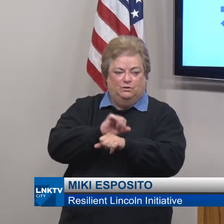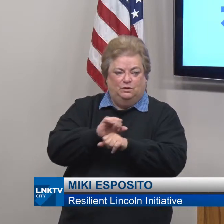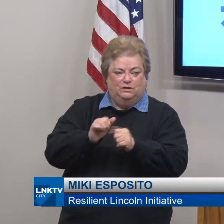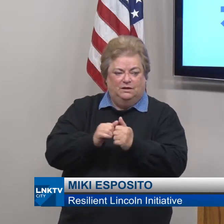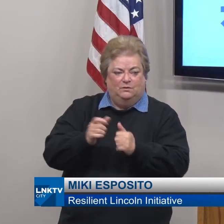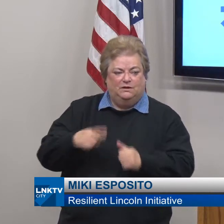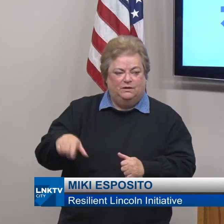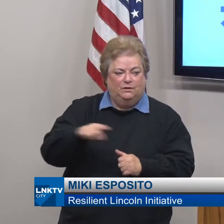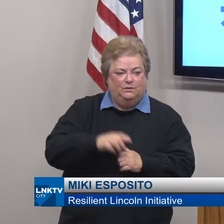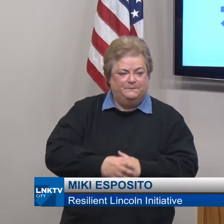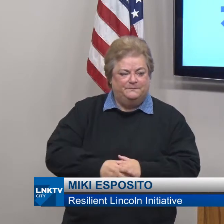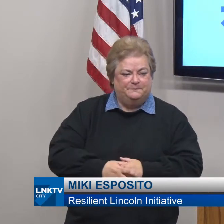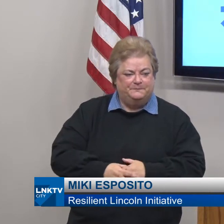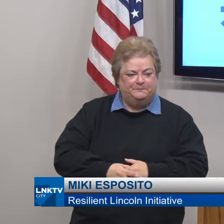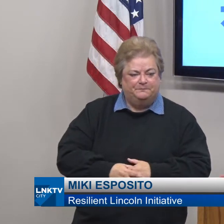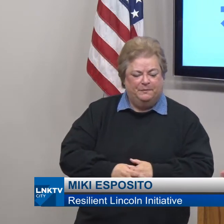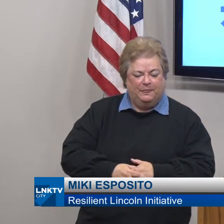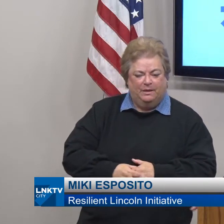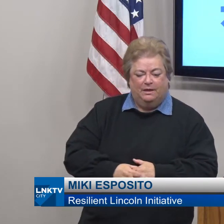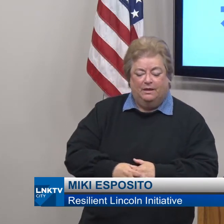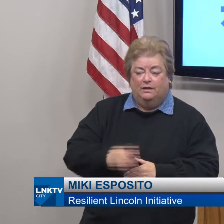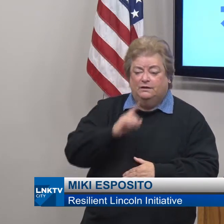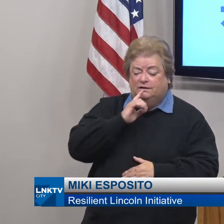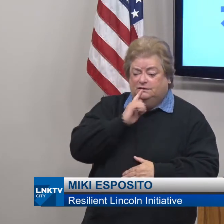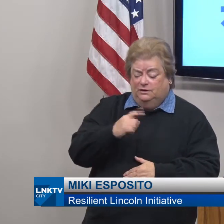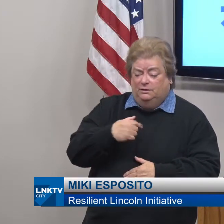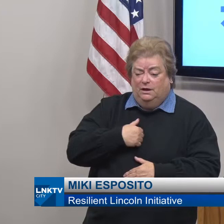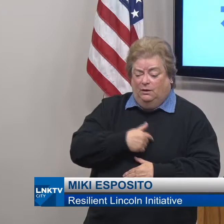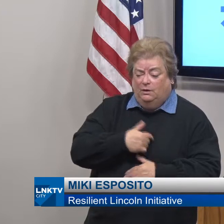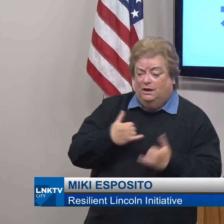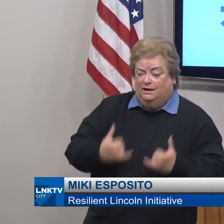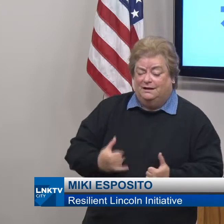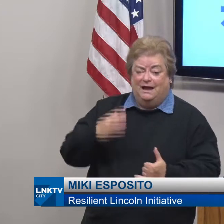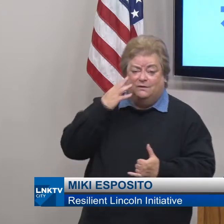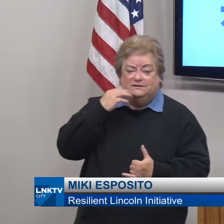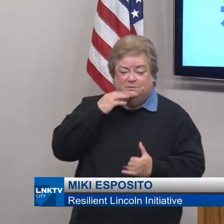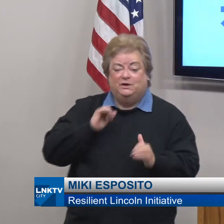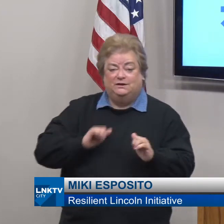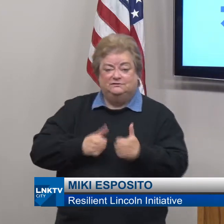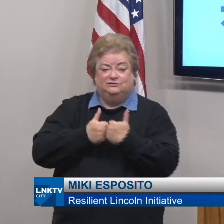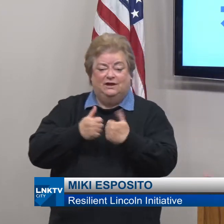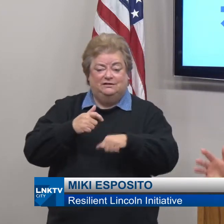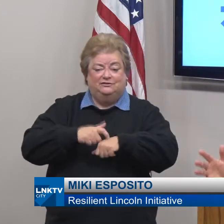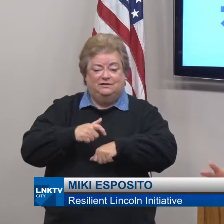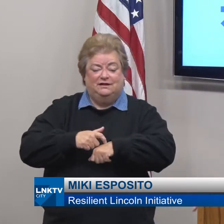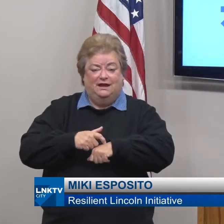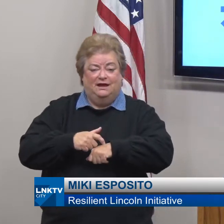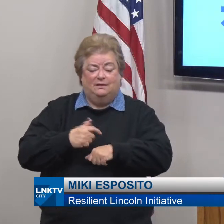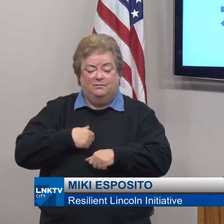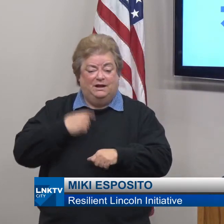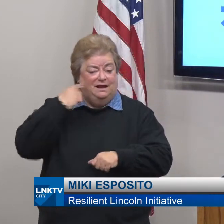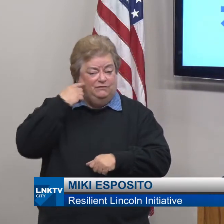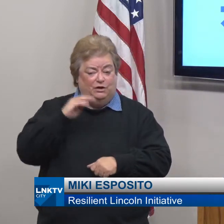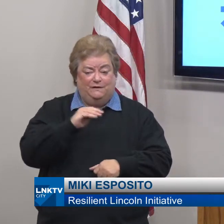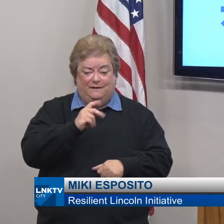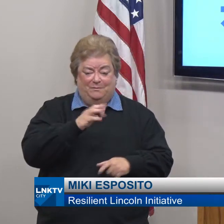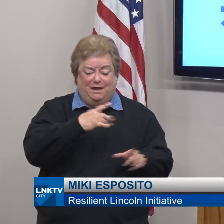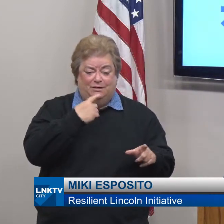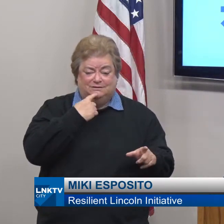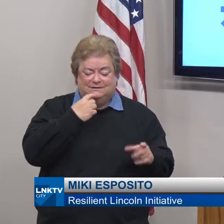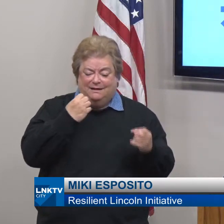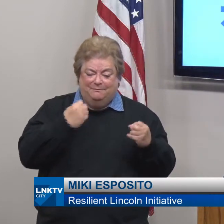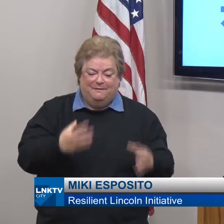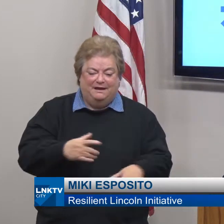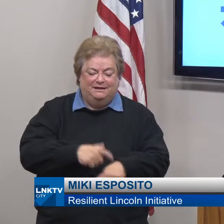you. We are certainly experiencing a challenging time, but as I've heard Mayor say so many